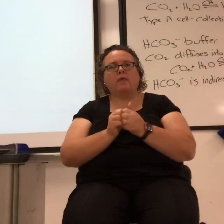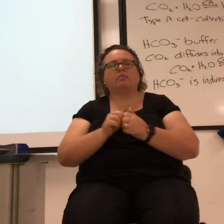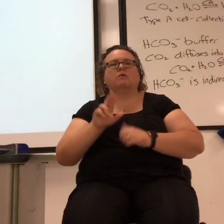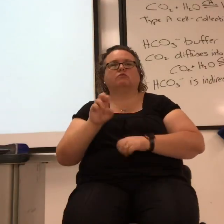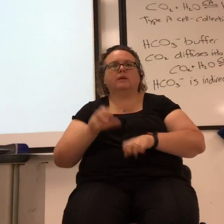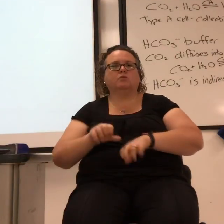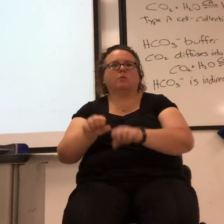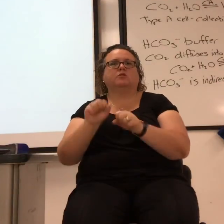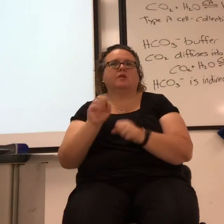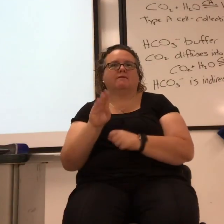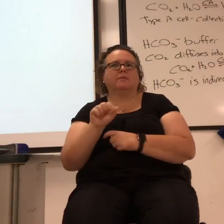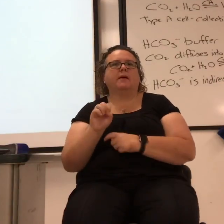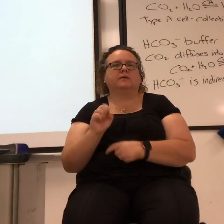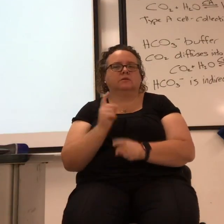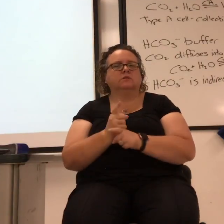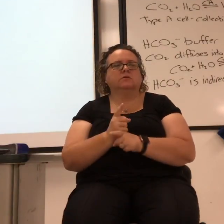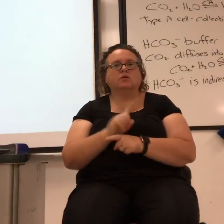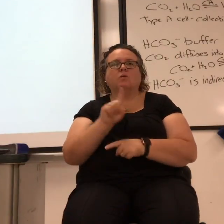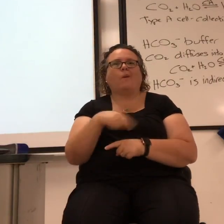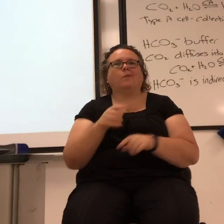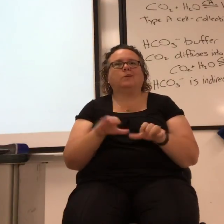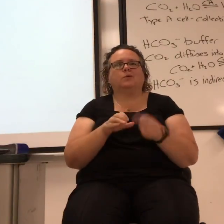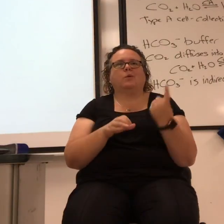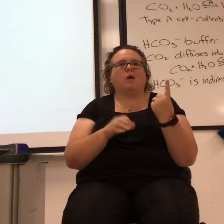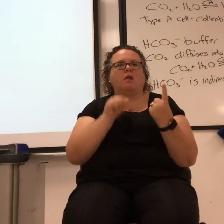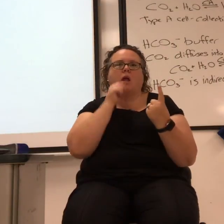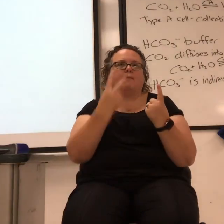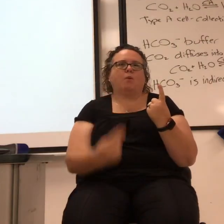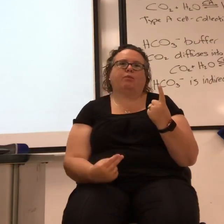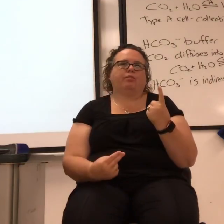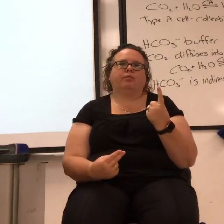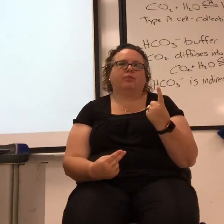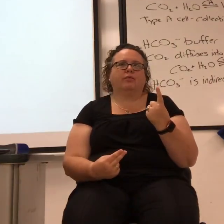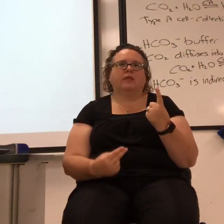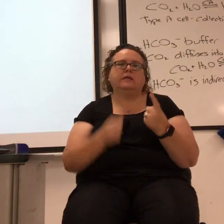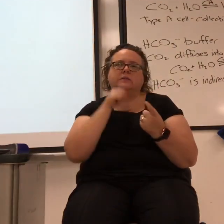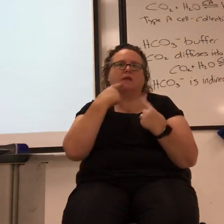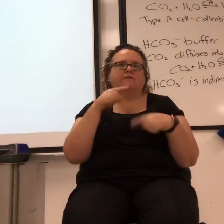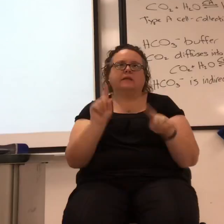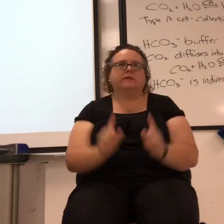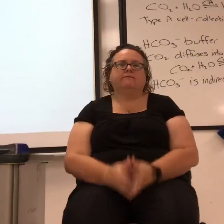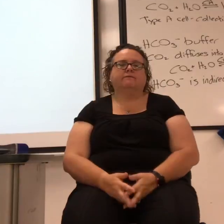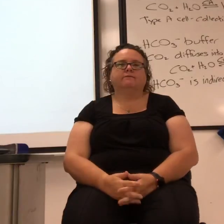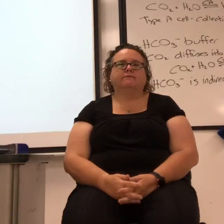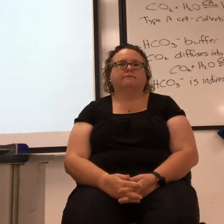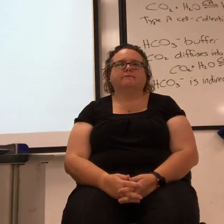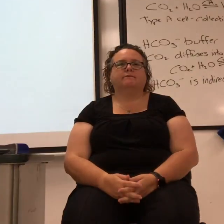reabsorption of the base. You're only doing one of them, not both. Not as effective.